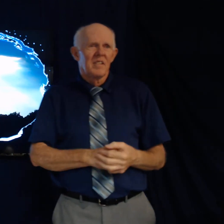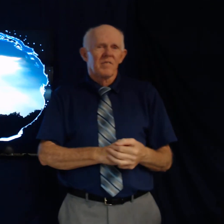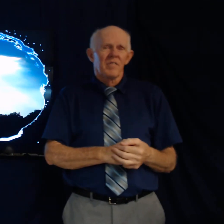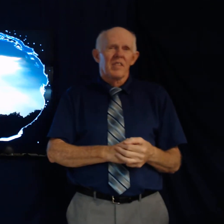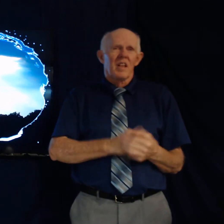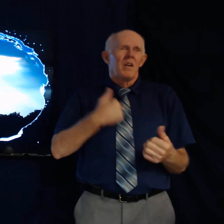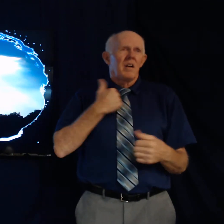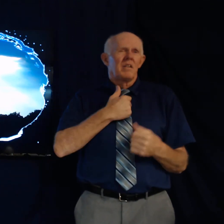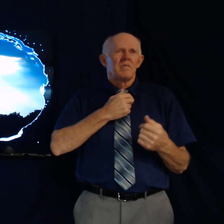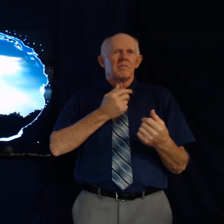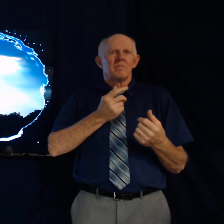Many people